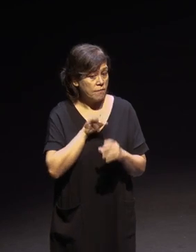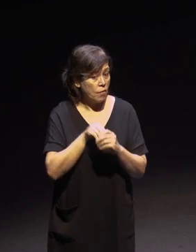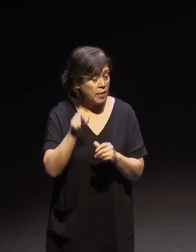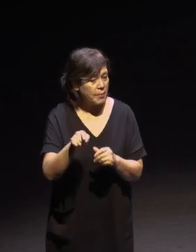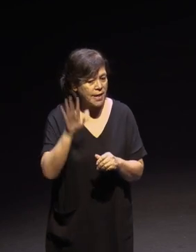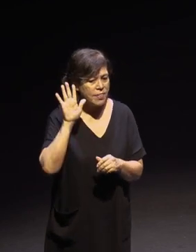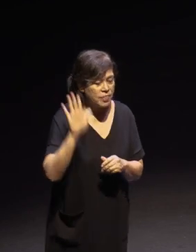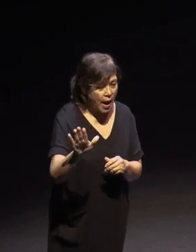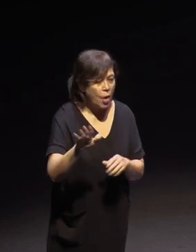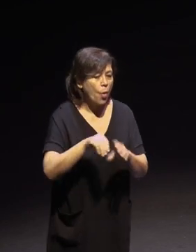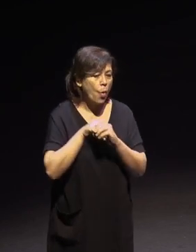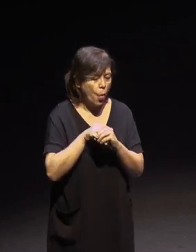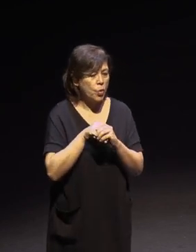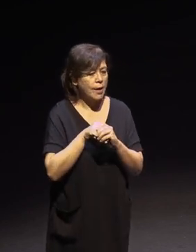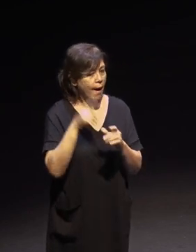with them on their own terms.